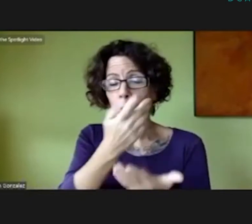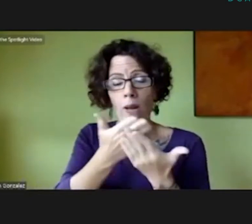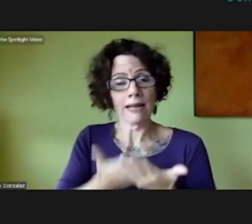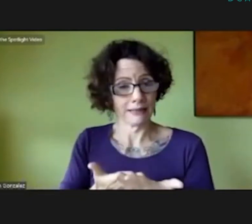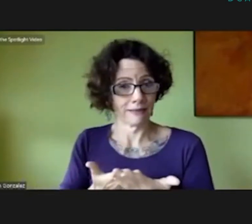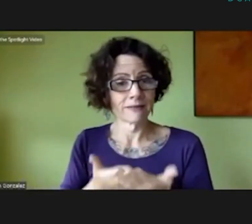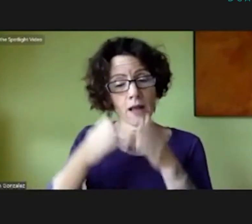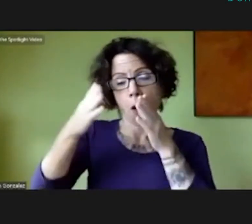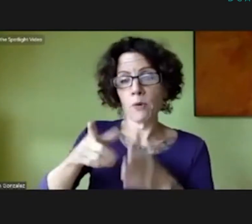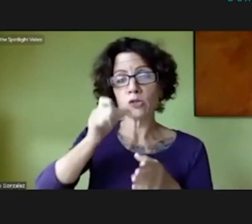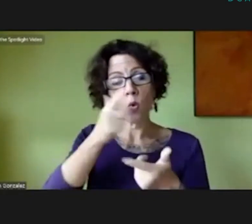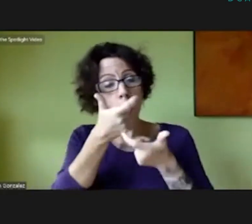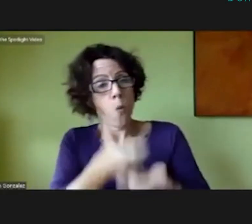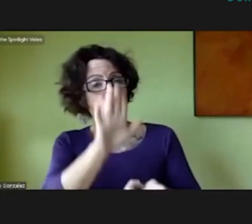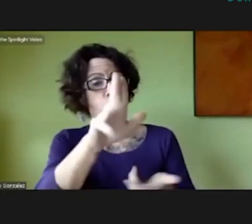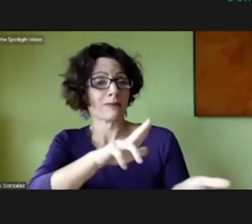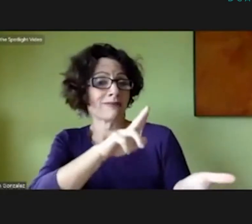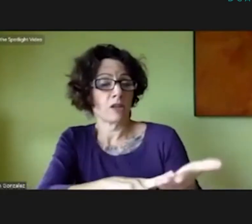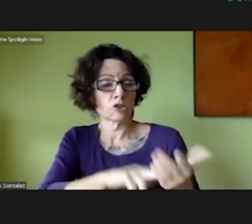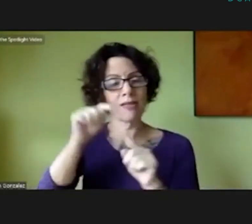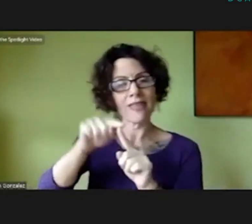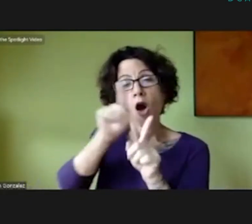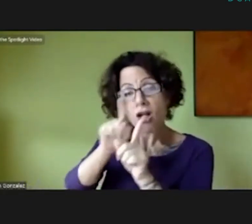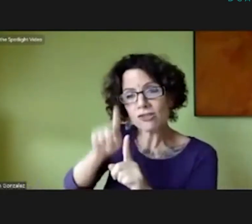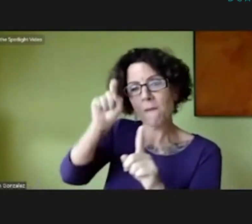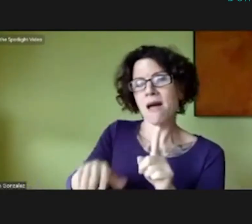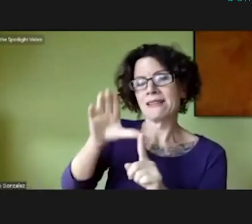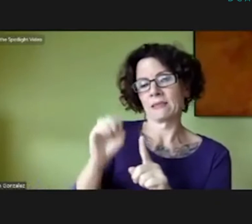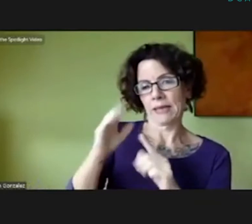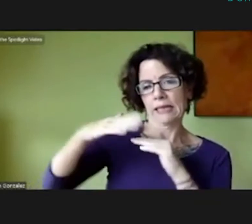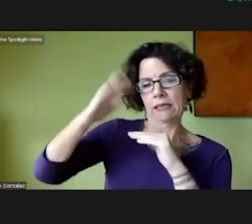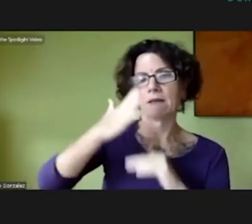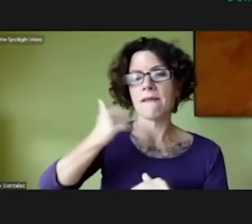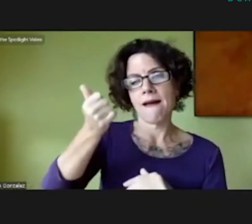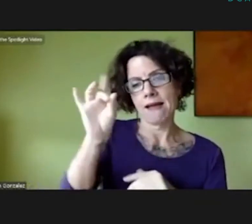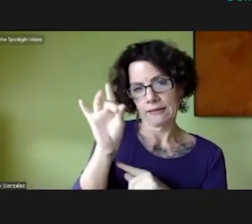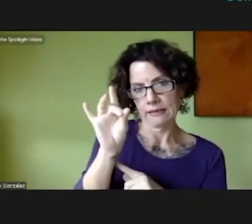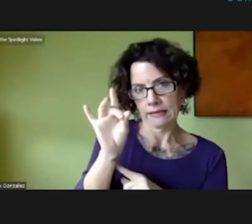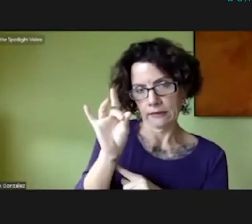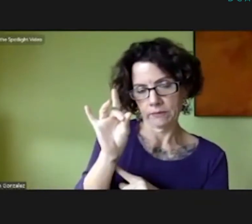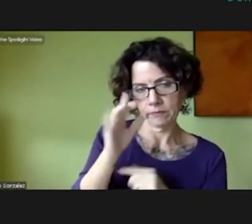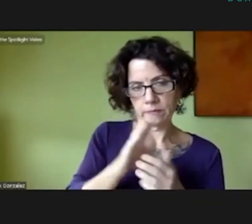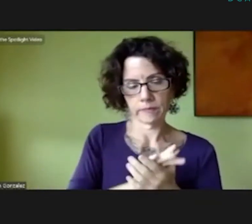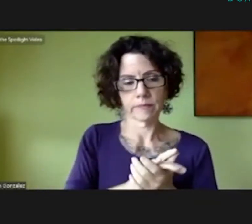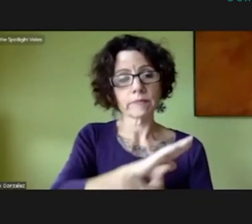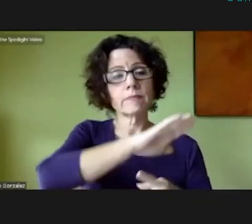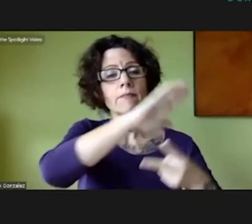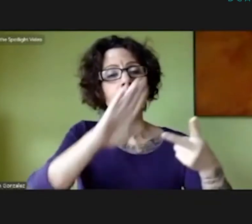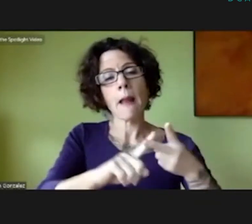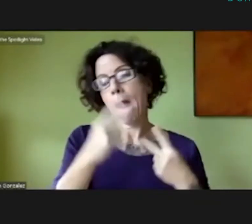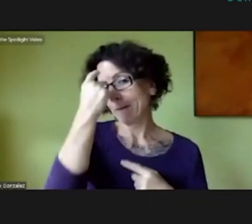well. The person who is watching you sign the document also has to be over the age of 18.